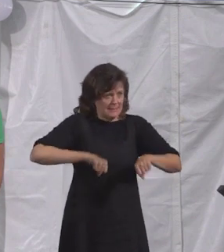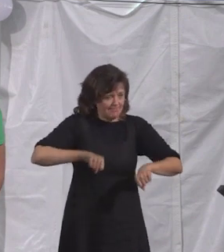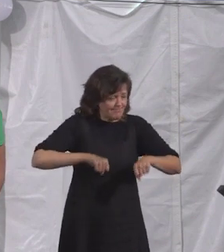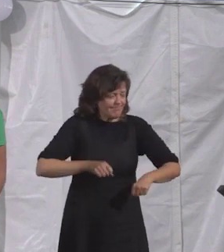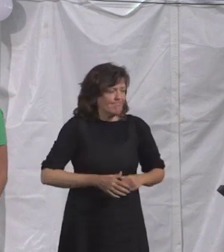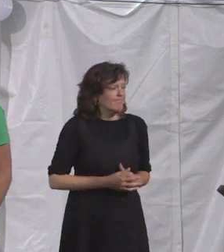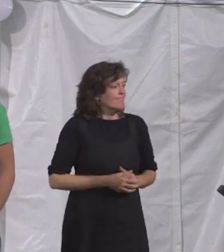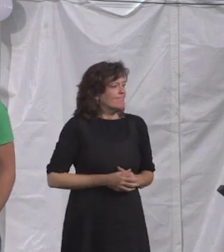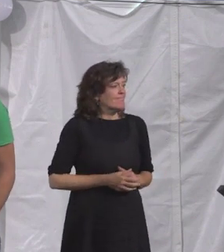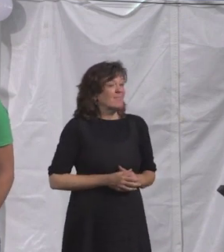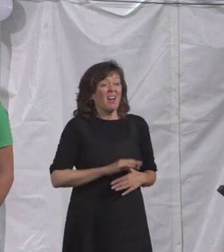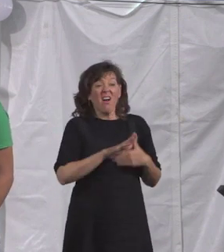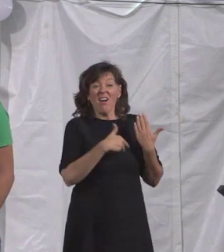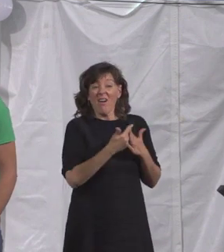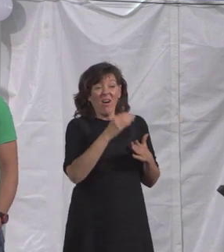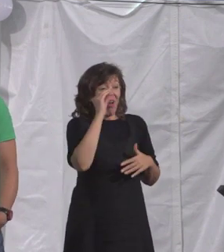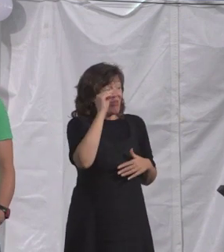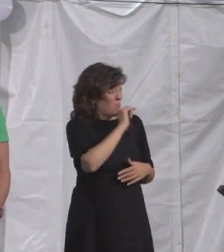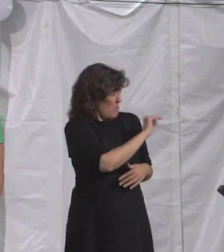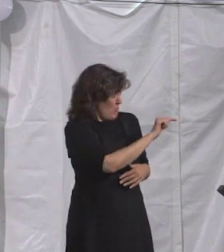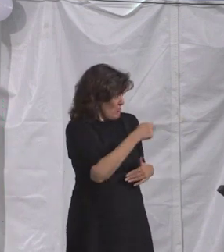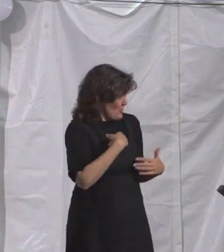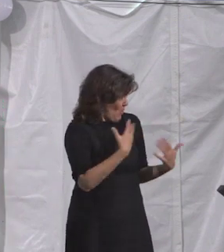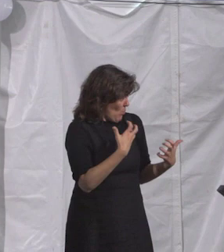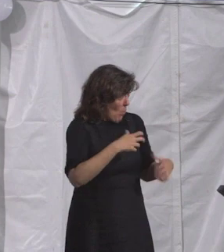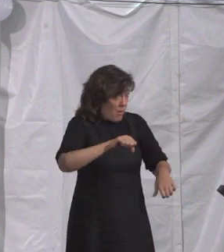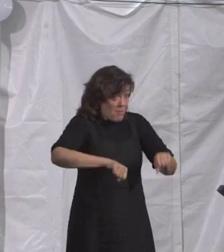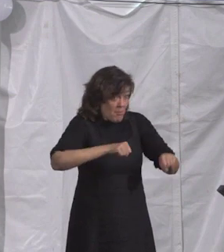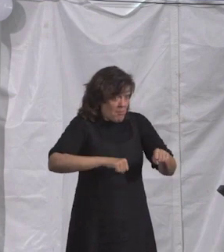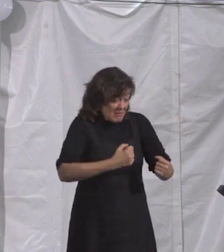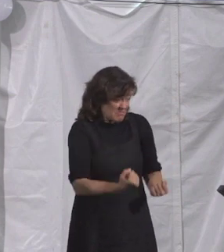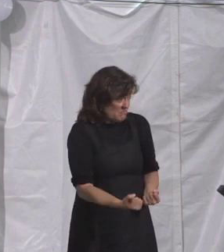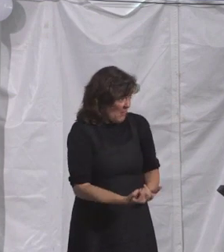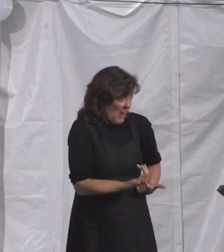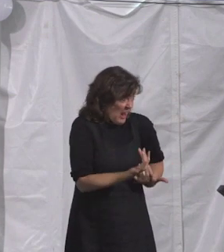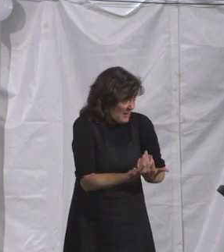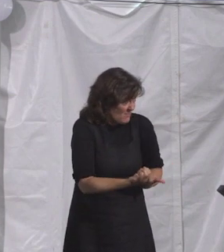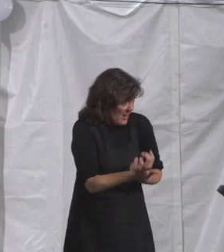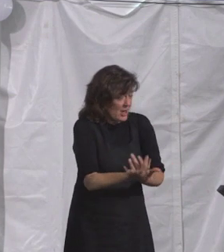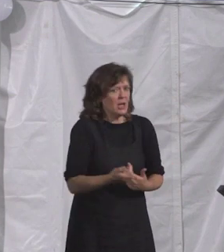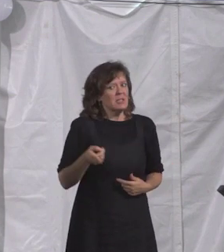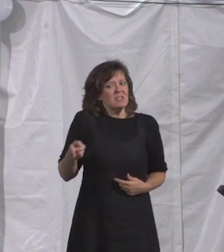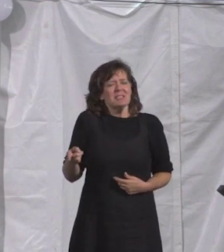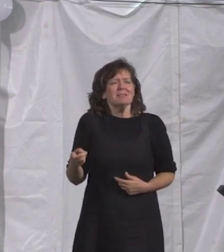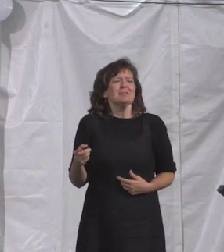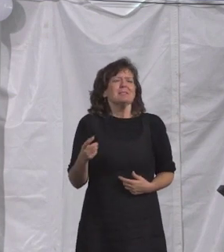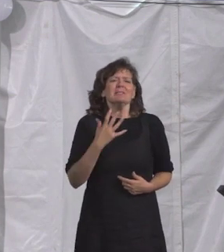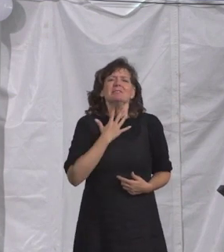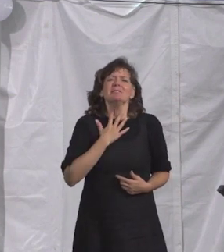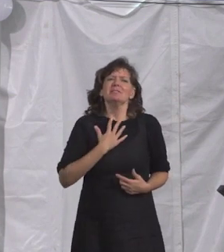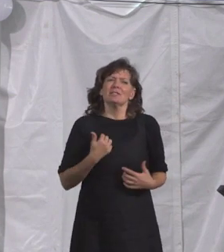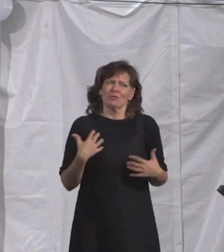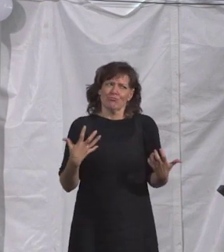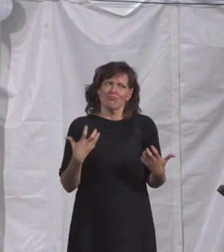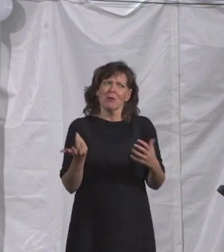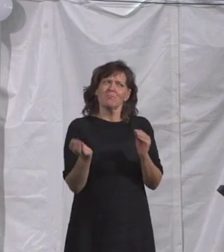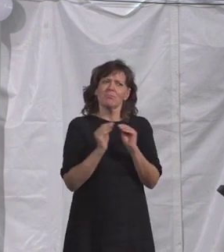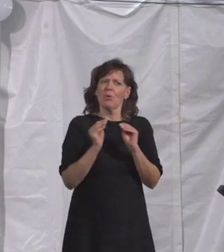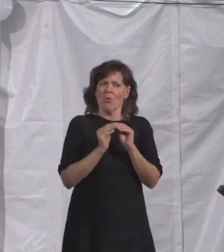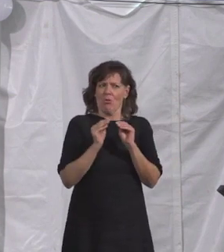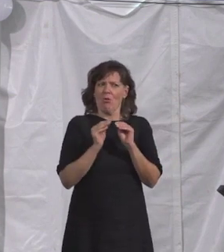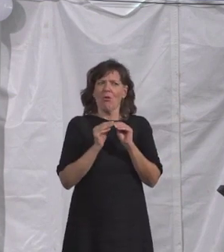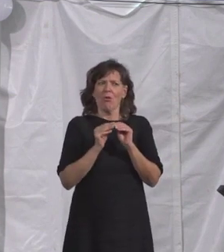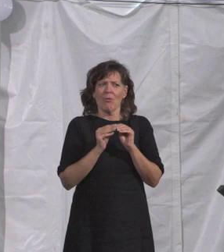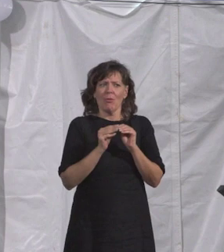wanted to set their chain on fire, Elmore most wanted to set his chain on fire. Because of all the people in the neighborhood who had